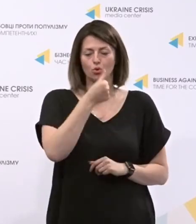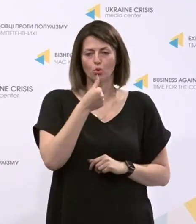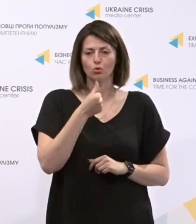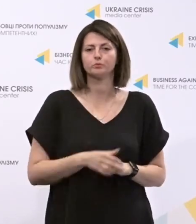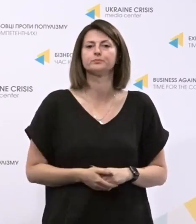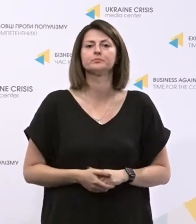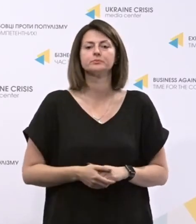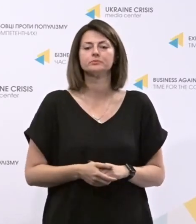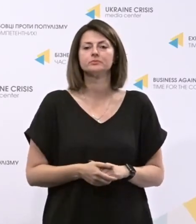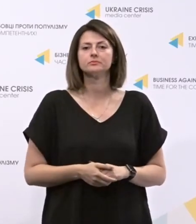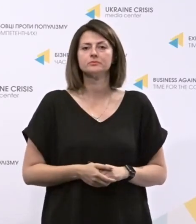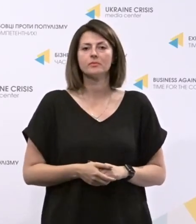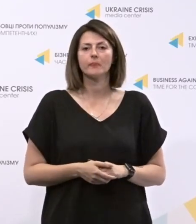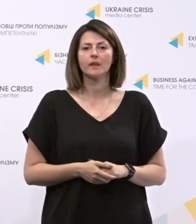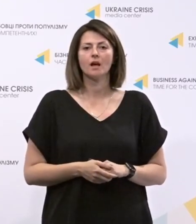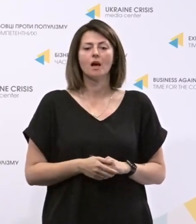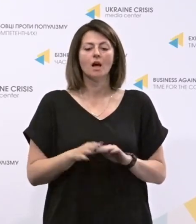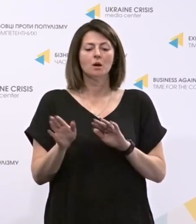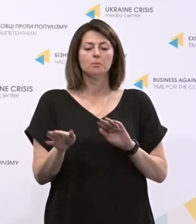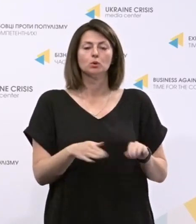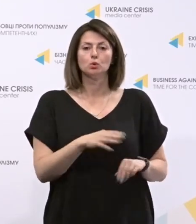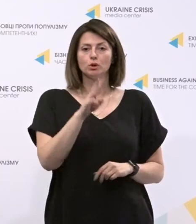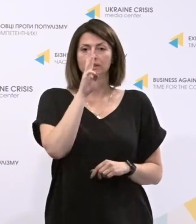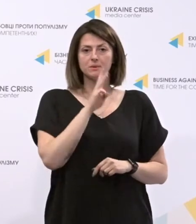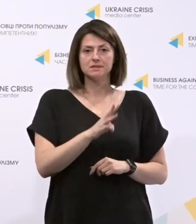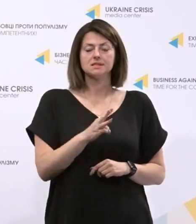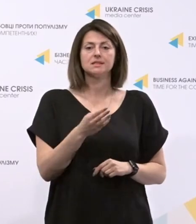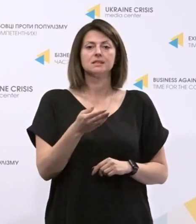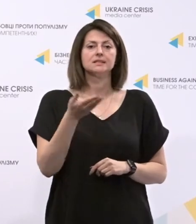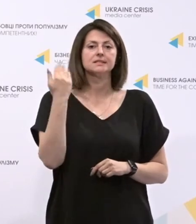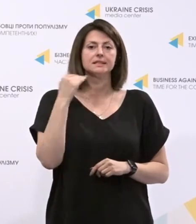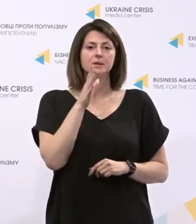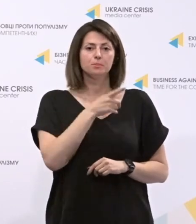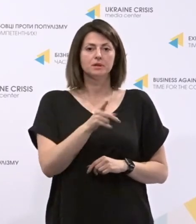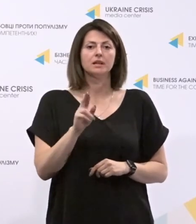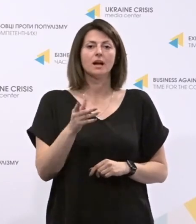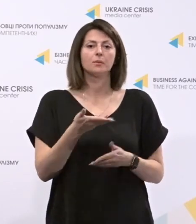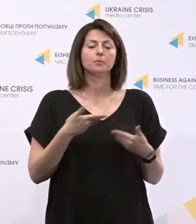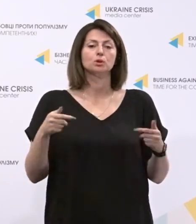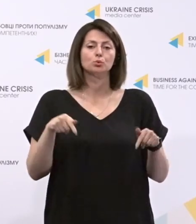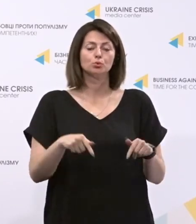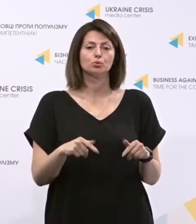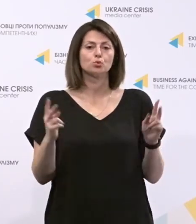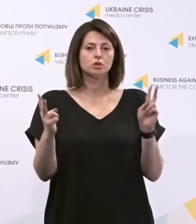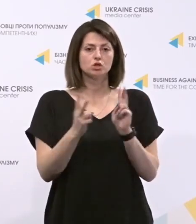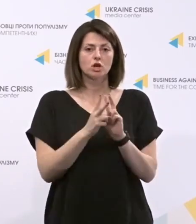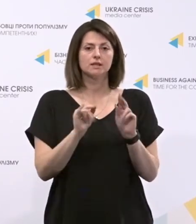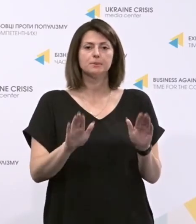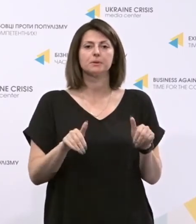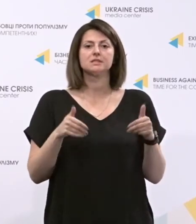It has been 3 months since we were last here, and sadly not much has changed.